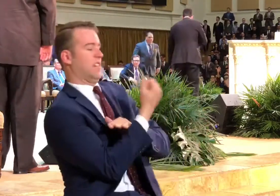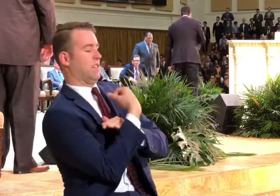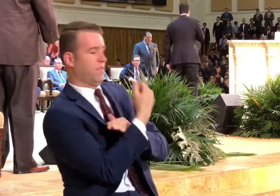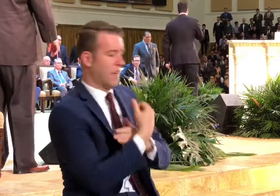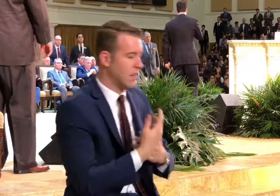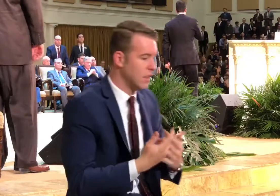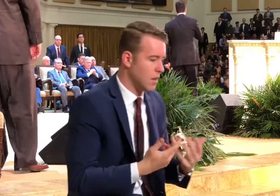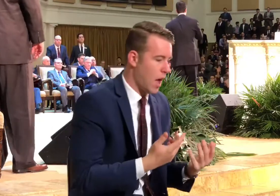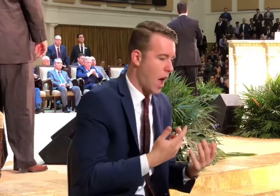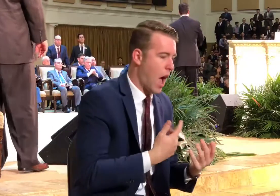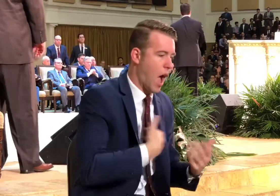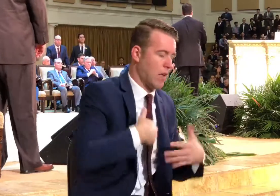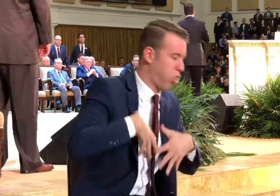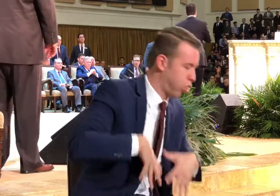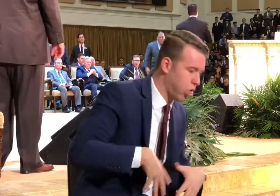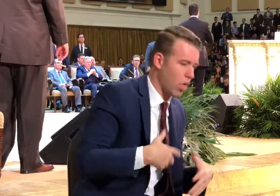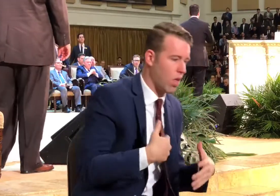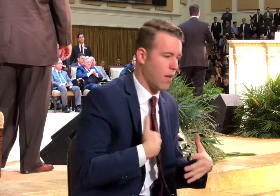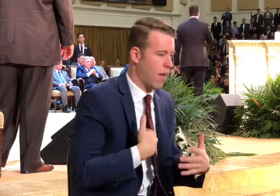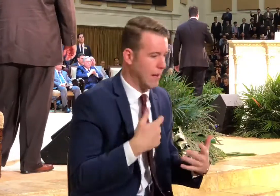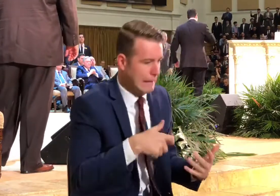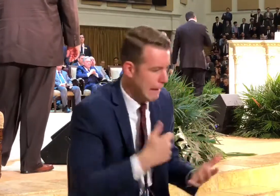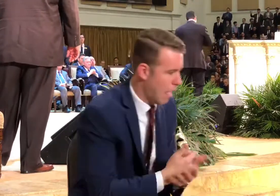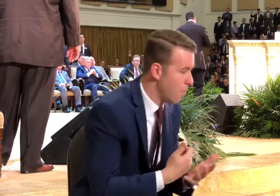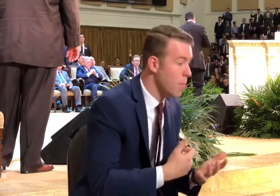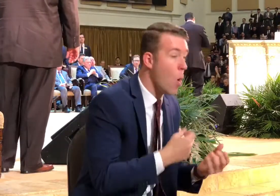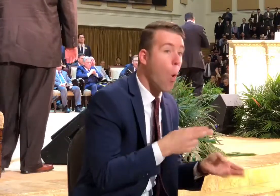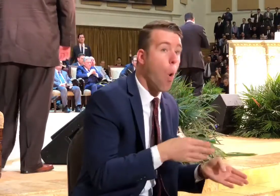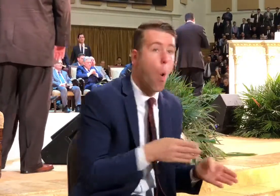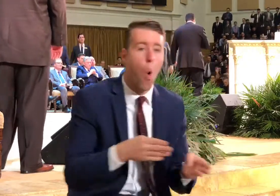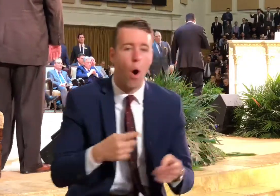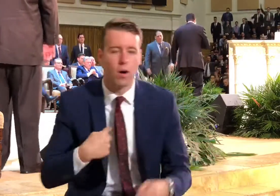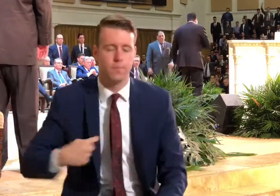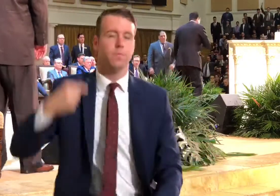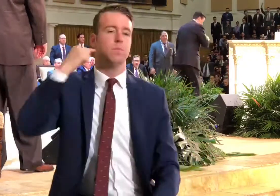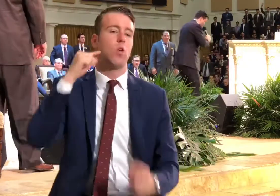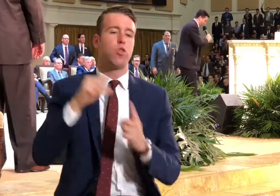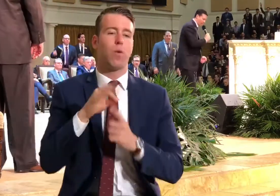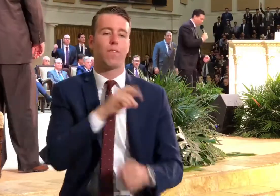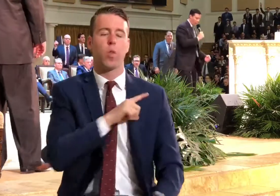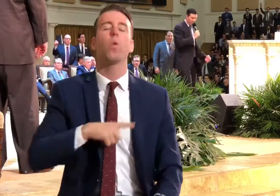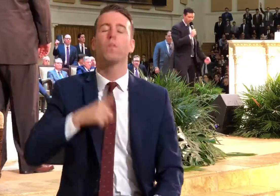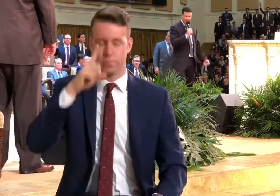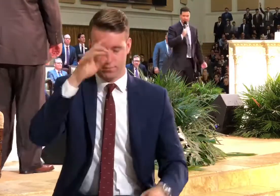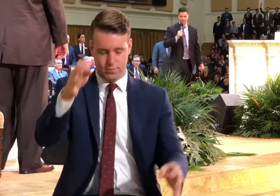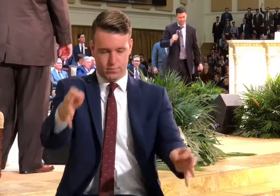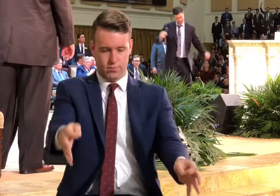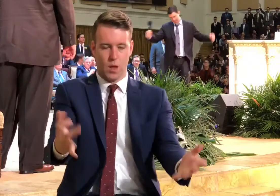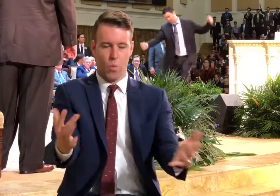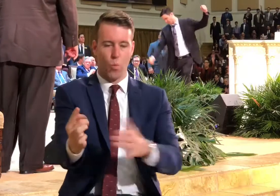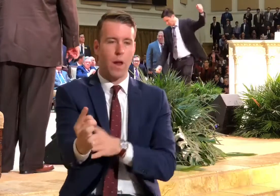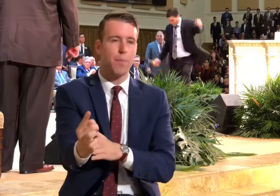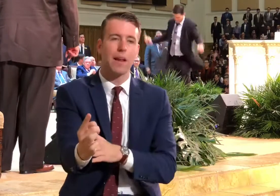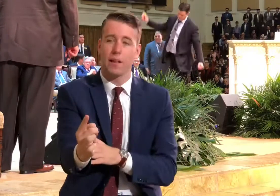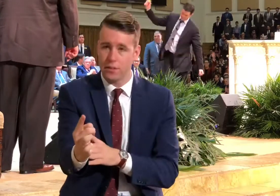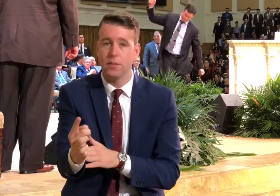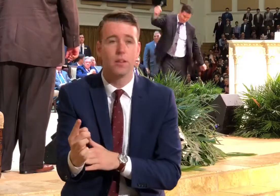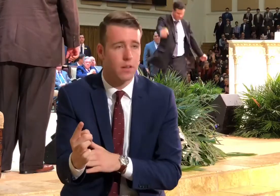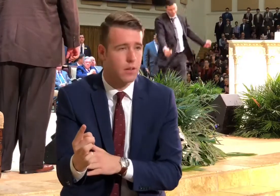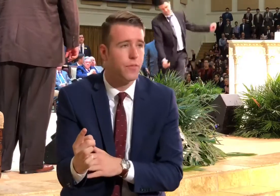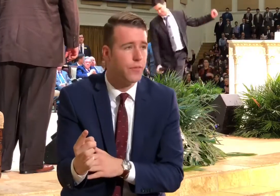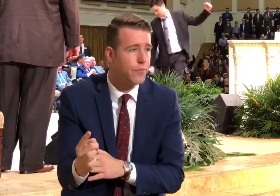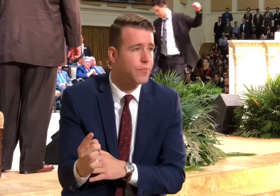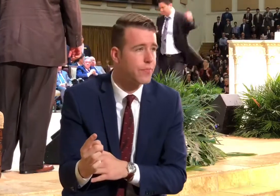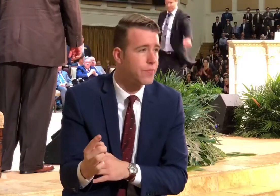Are you going to walk in despair? Or are you going to hear the word of the Lord and say, wait a minute.